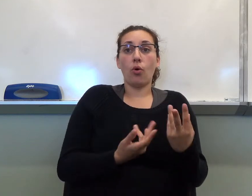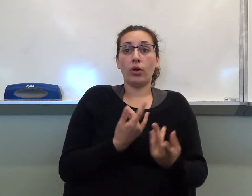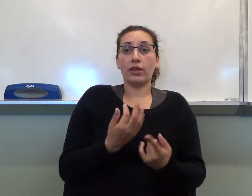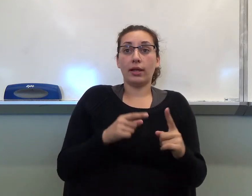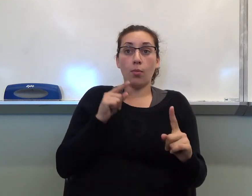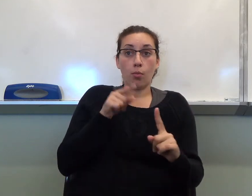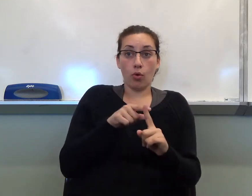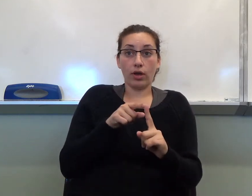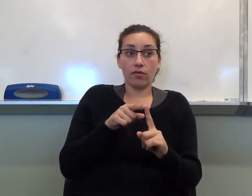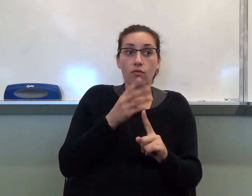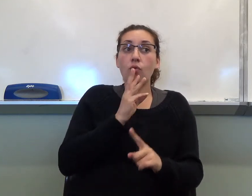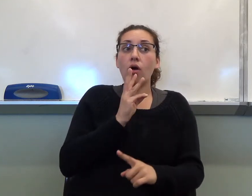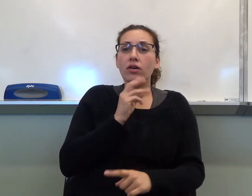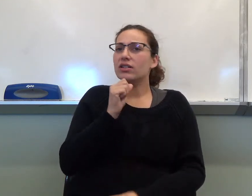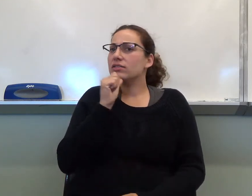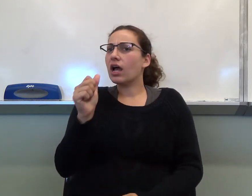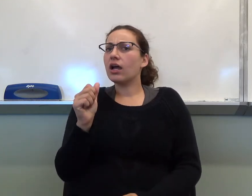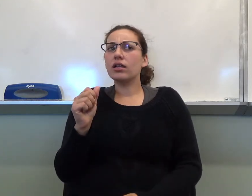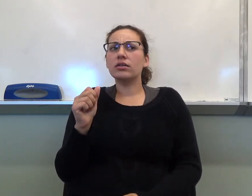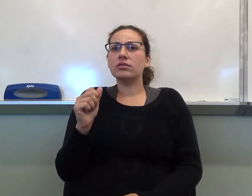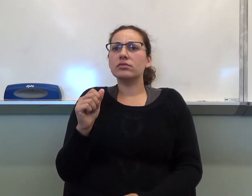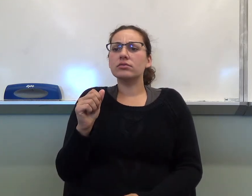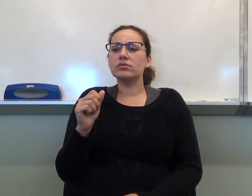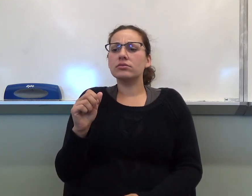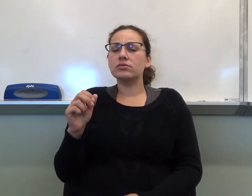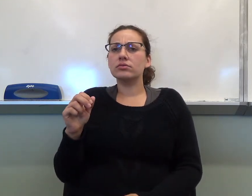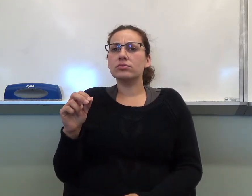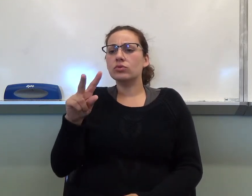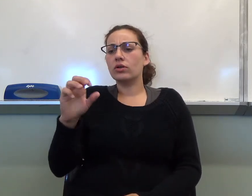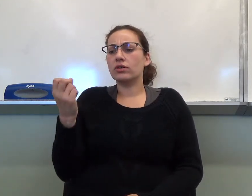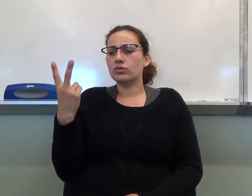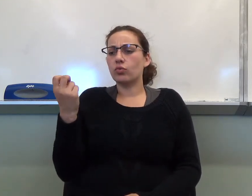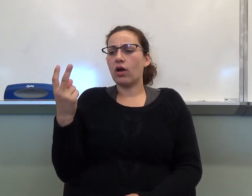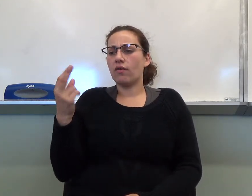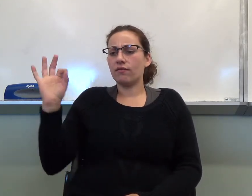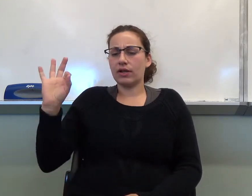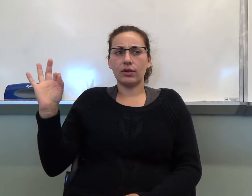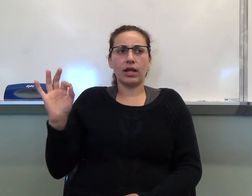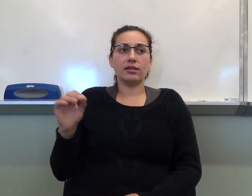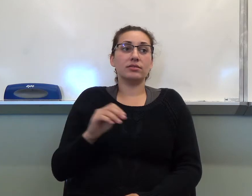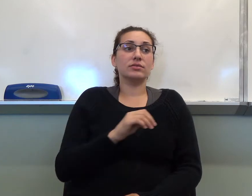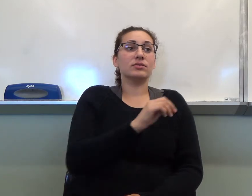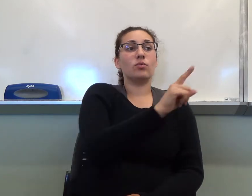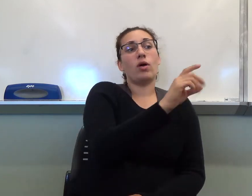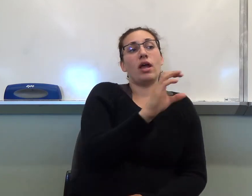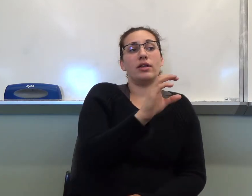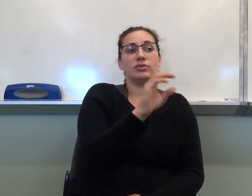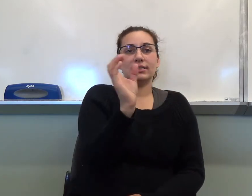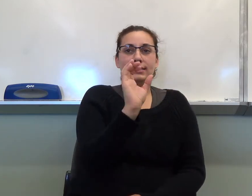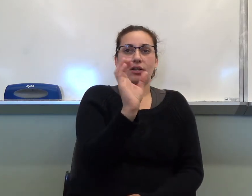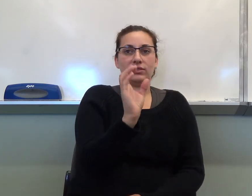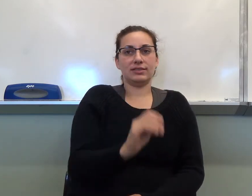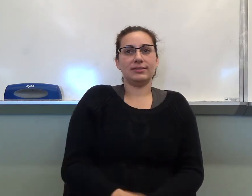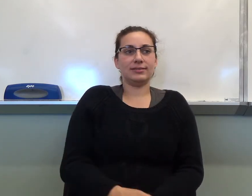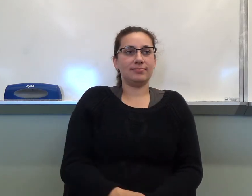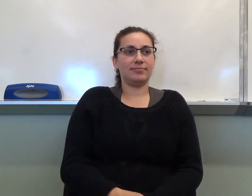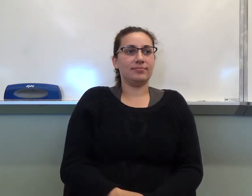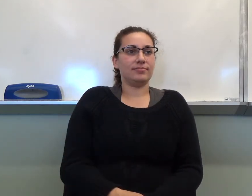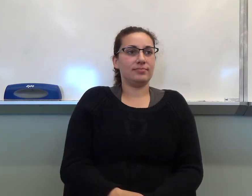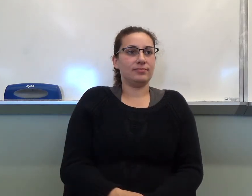not at 212, it's at 100. So that there's 100 degrees between the freezing and boiling point of water. Oh, that sounds a little bit decimal, doesn't